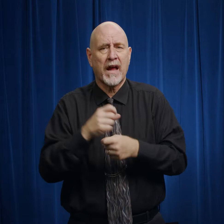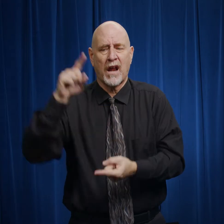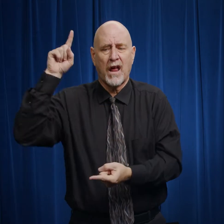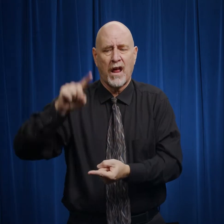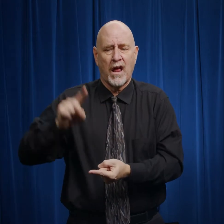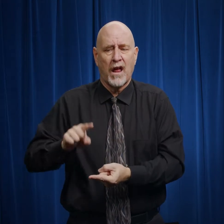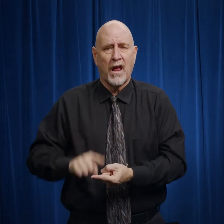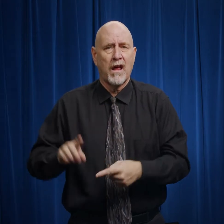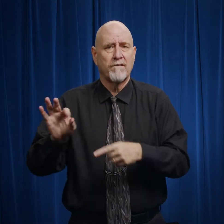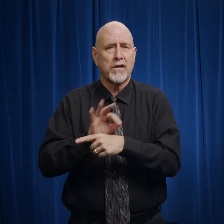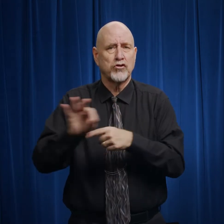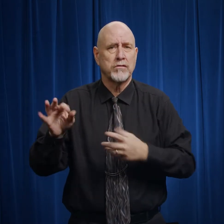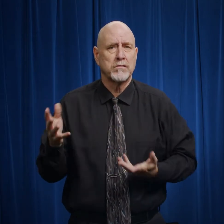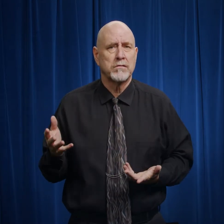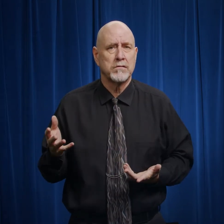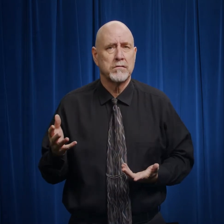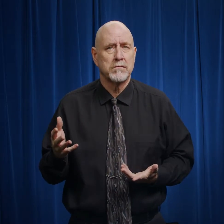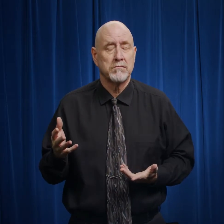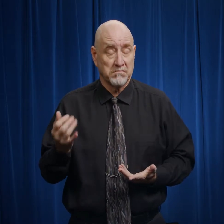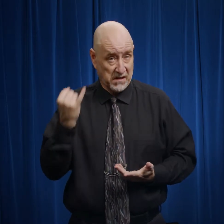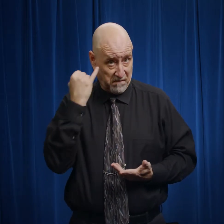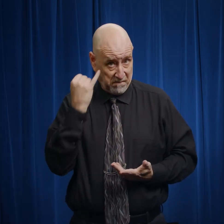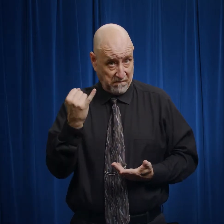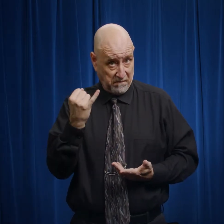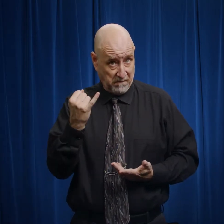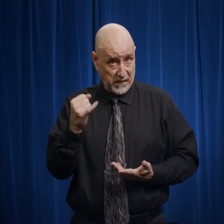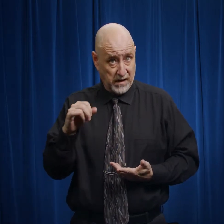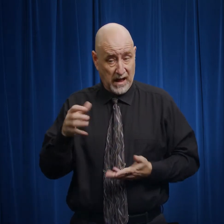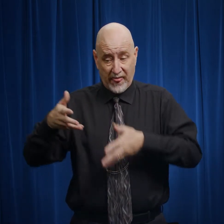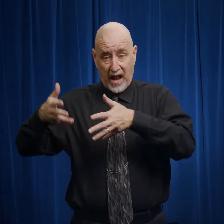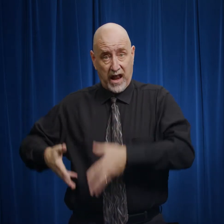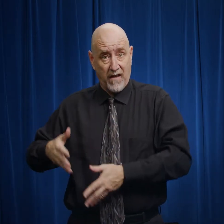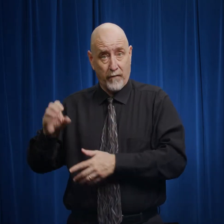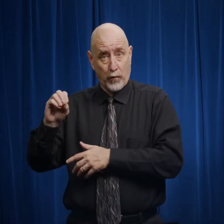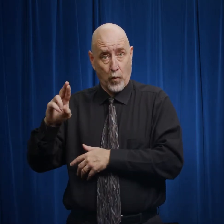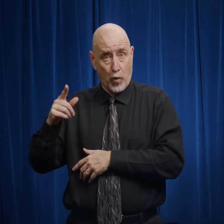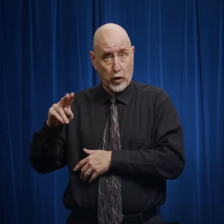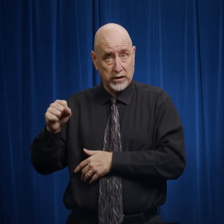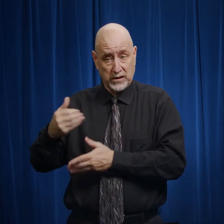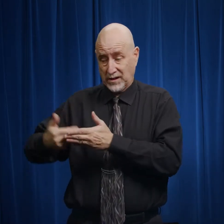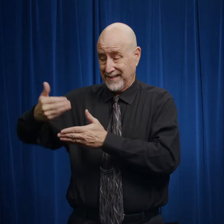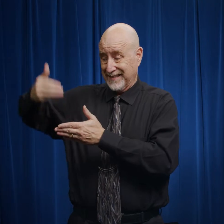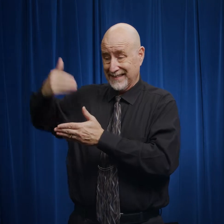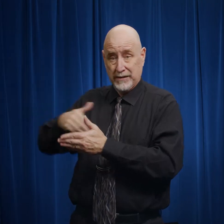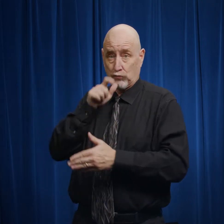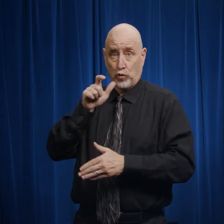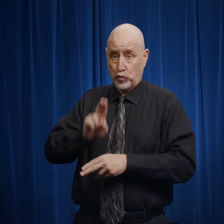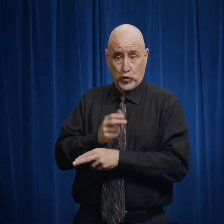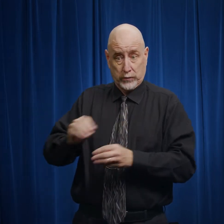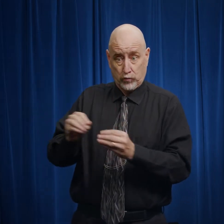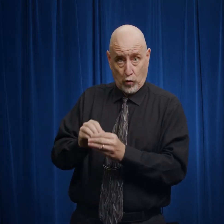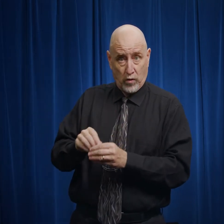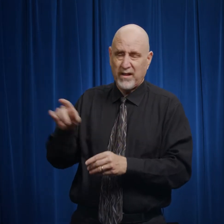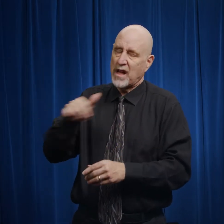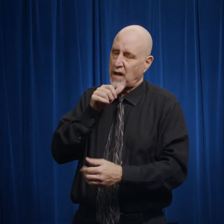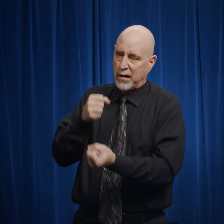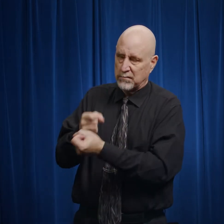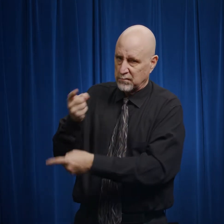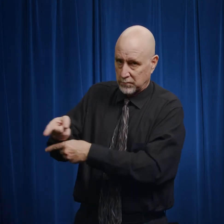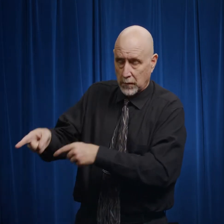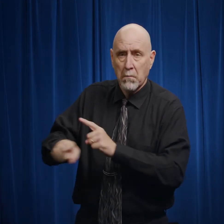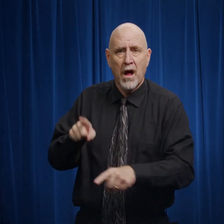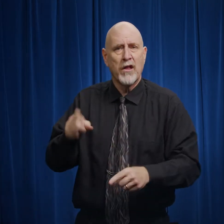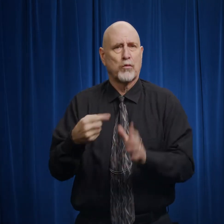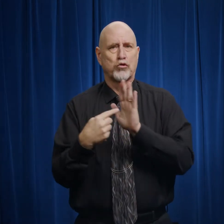corrupted, causing less functionality. If the argument from vestigial organs proves anything, which it doesn't, it